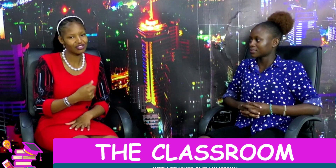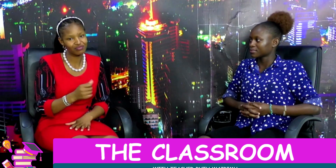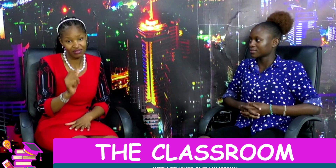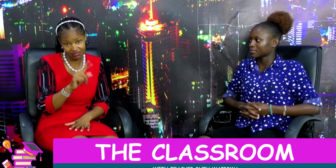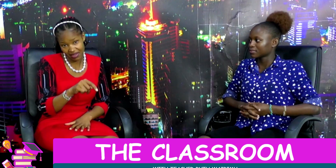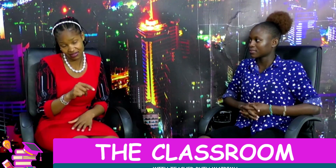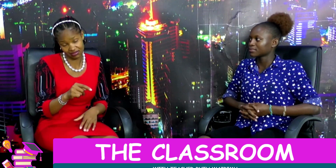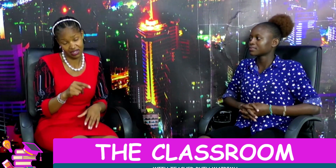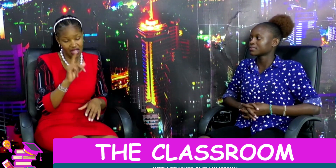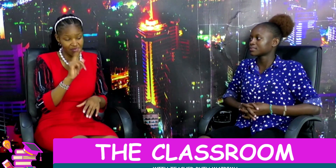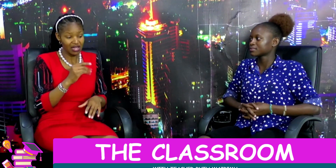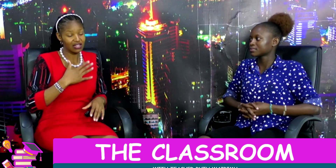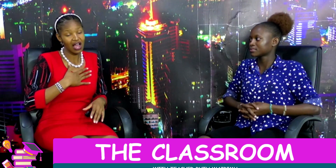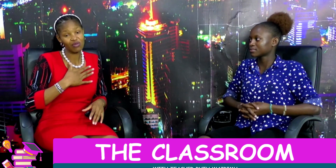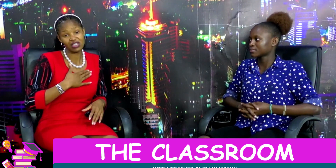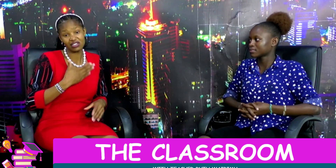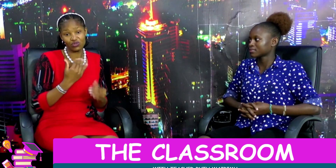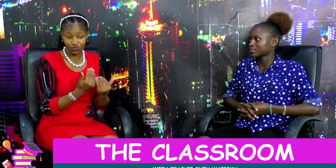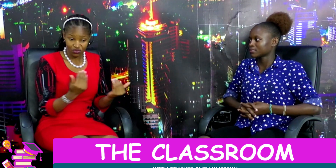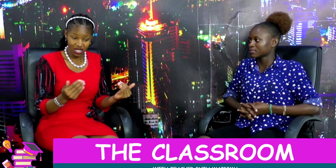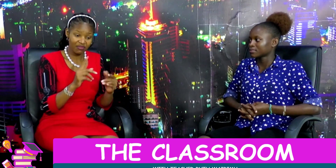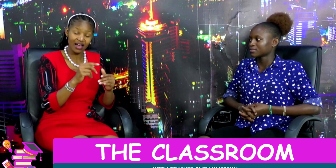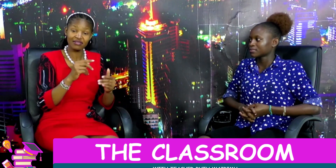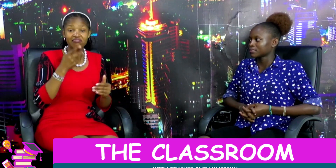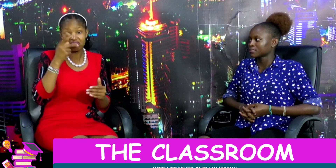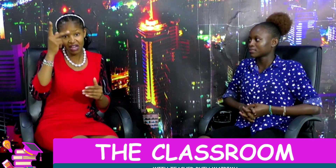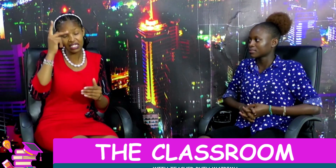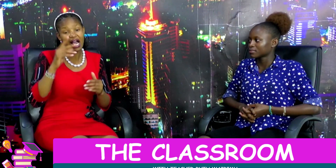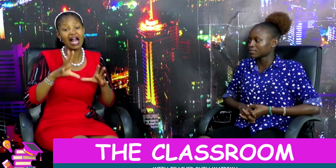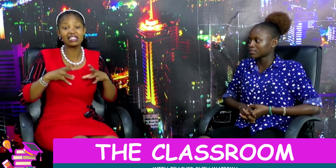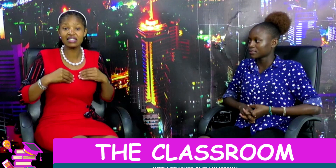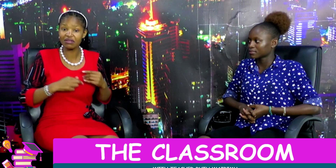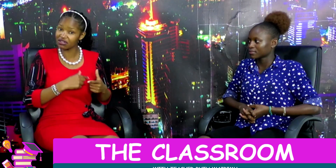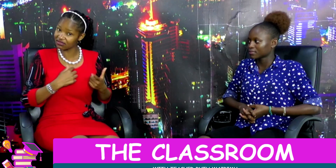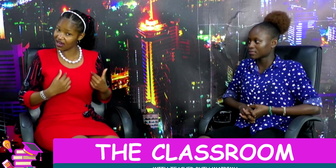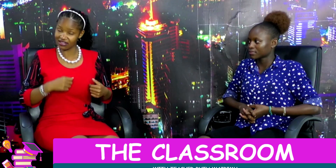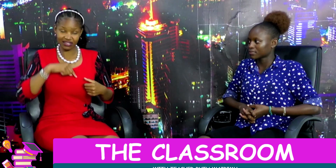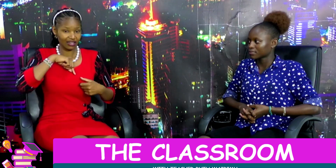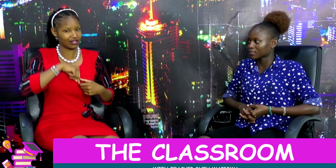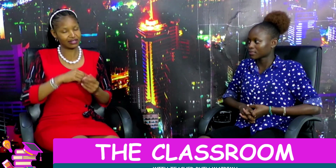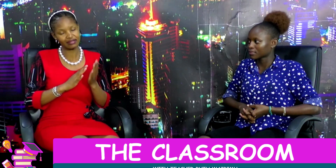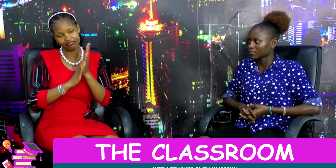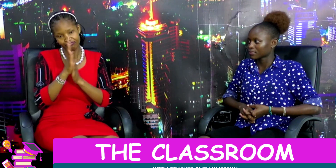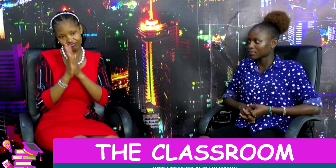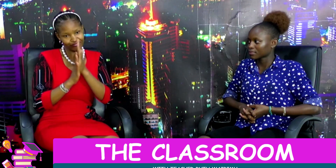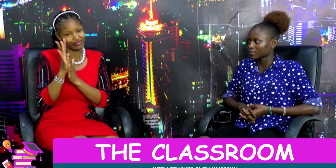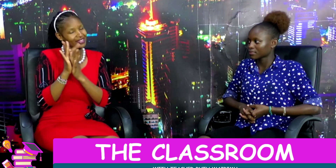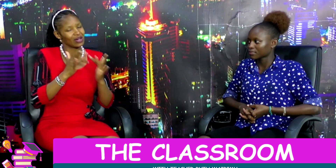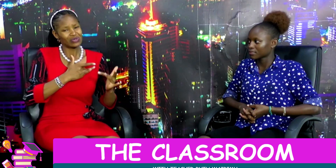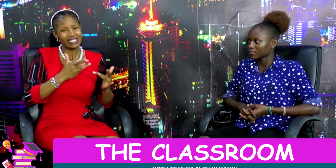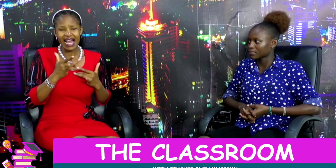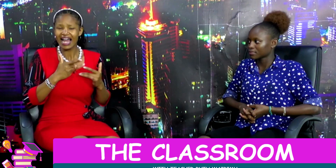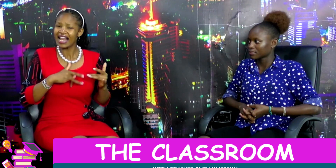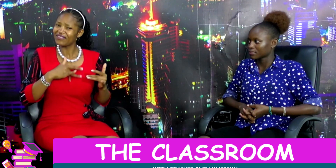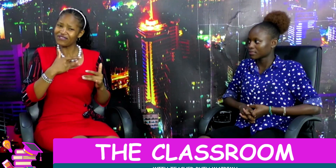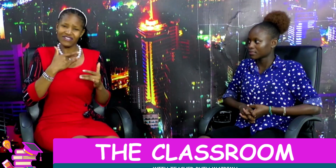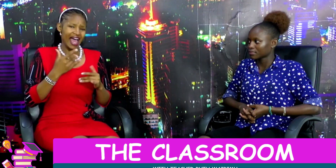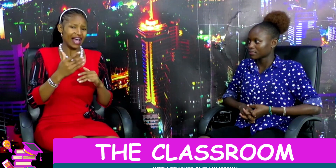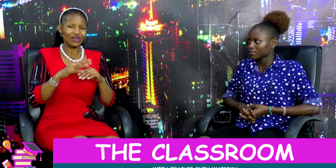the language. It's very important for them to get to learn sign language, and that shows acceptance of the children in the heart,